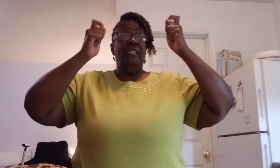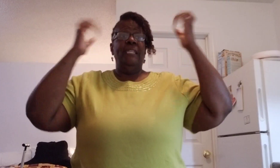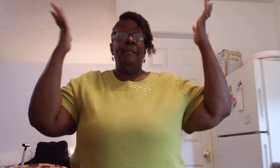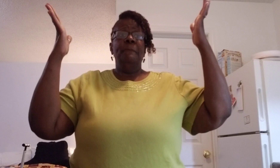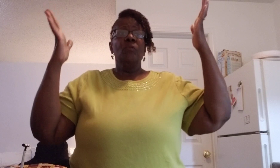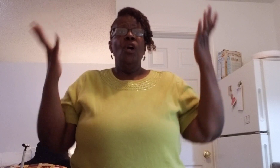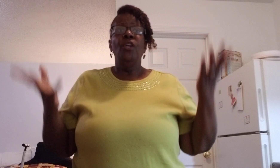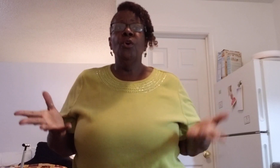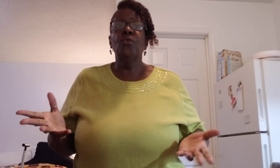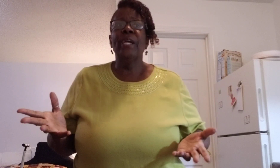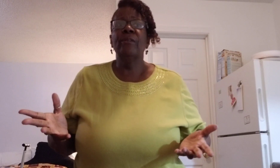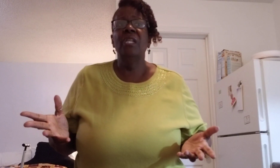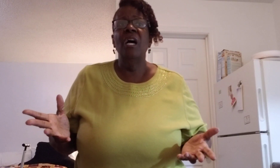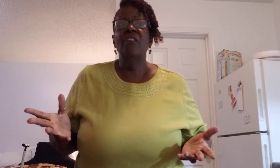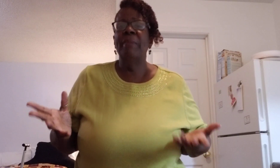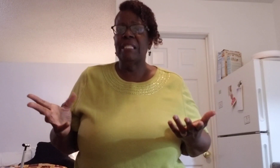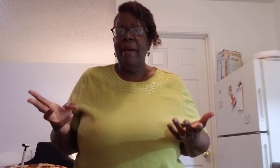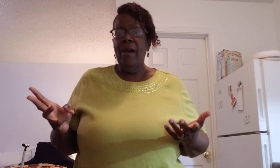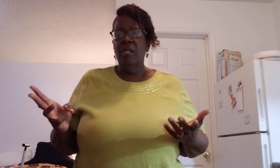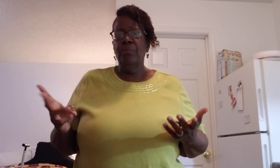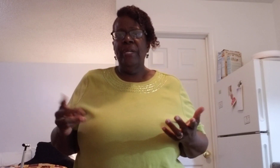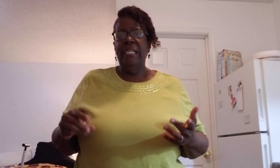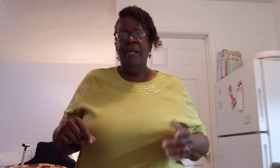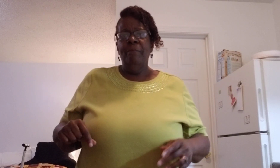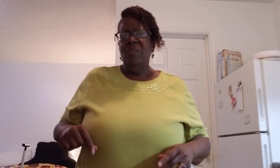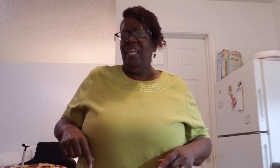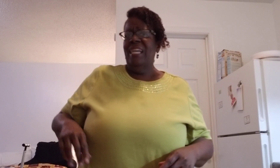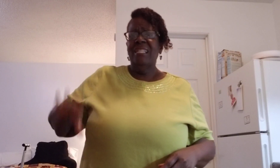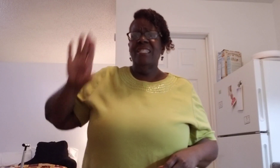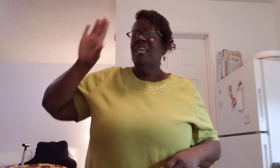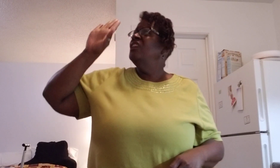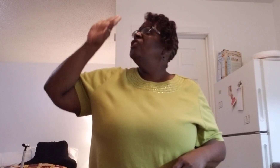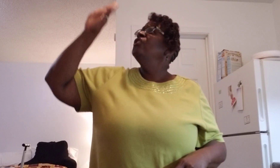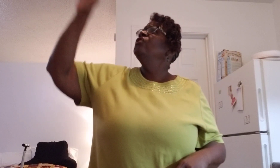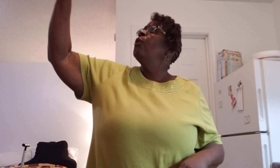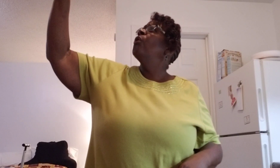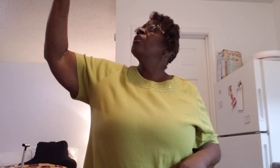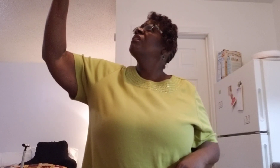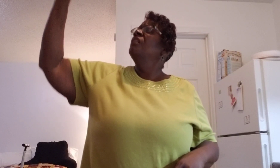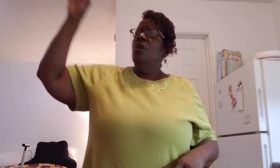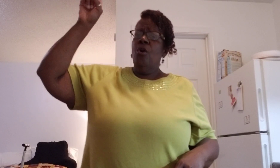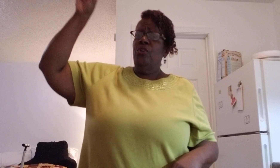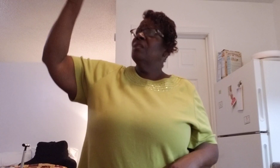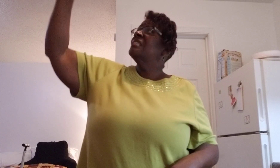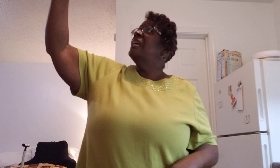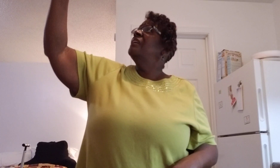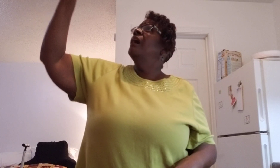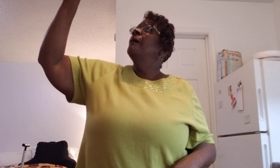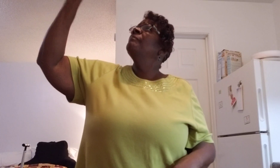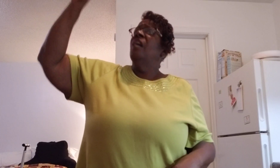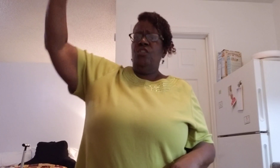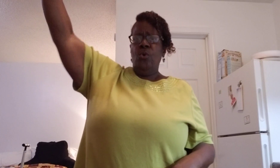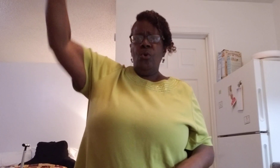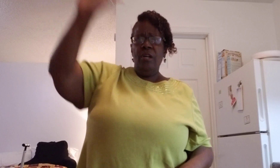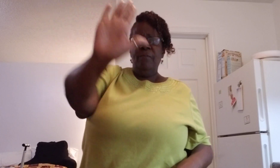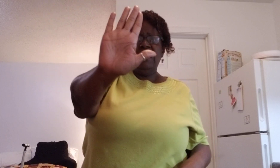again. No greater love makes my heart break. And I say, your, or you can say, your, this is the